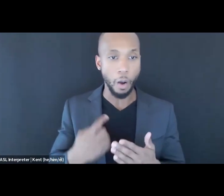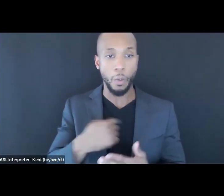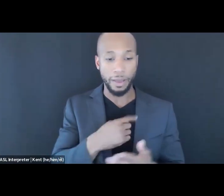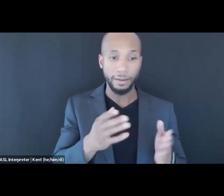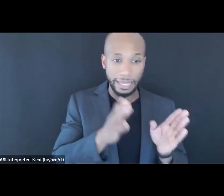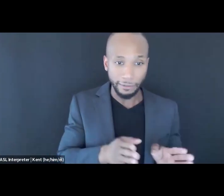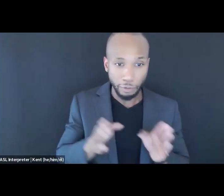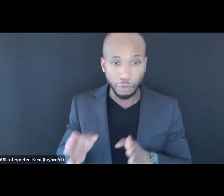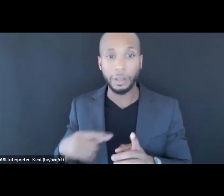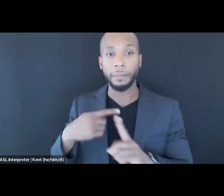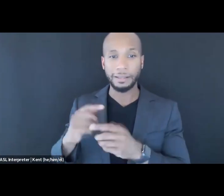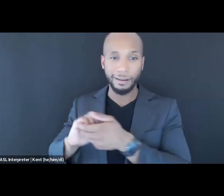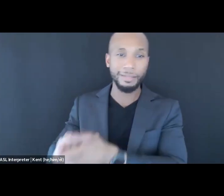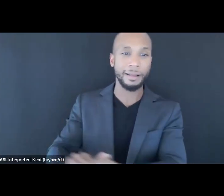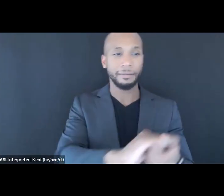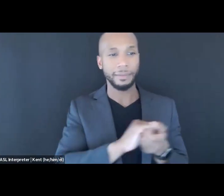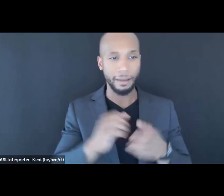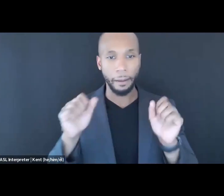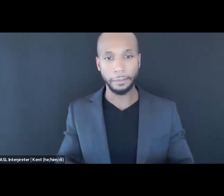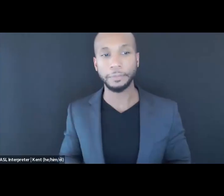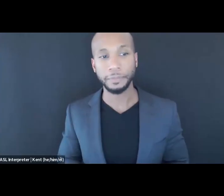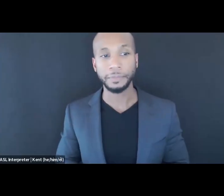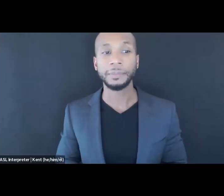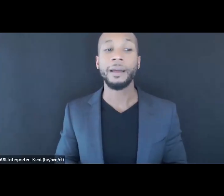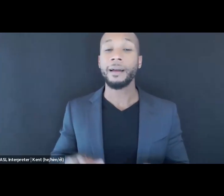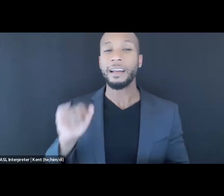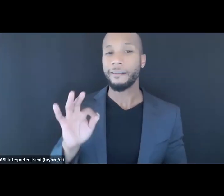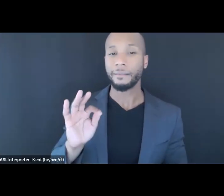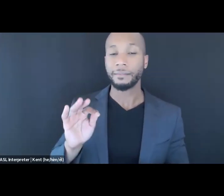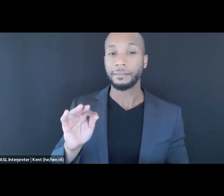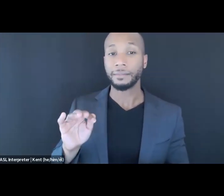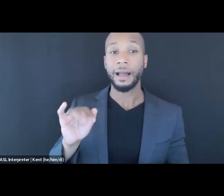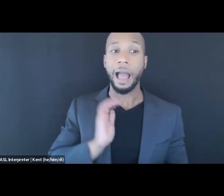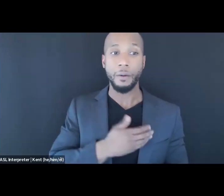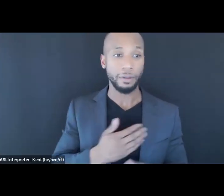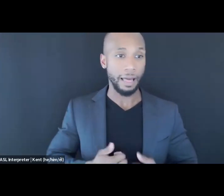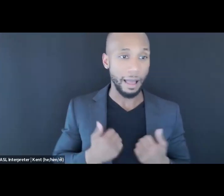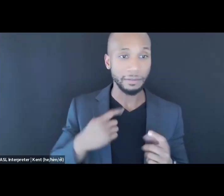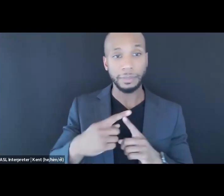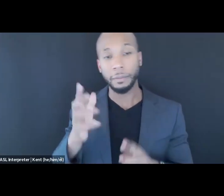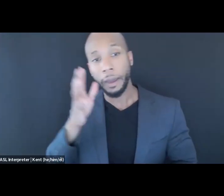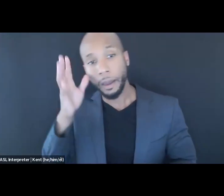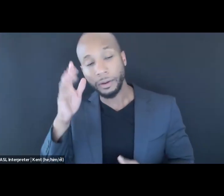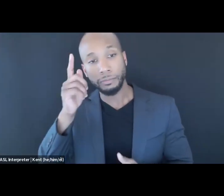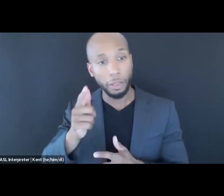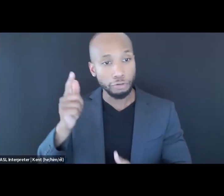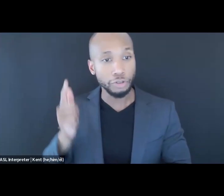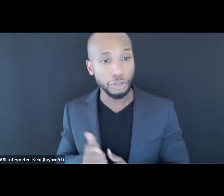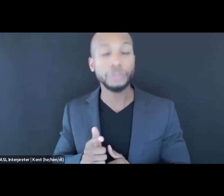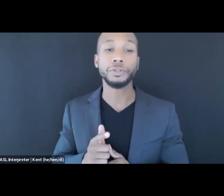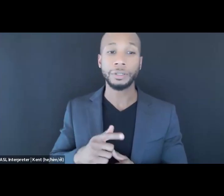and collectively can. As if our lives and those of our parents, brothers and